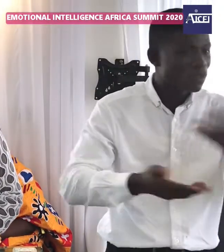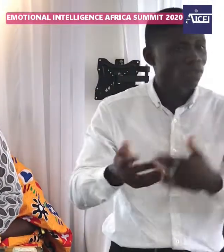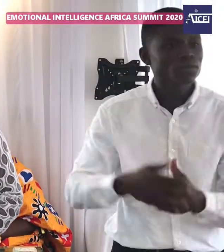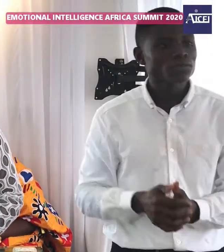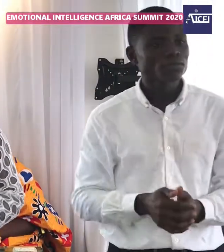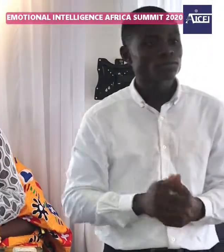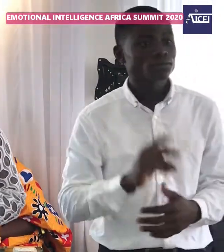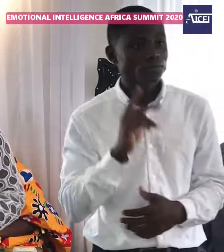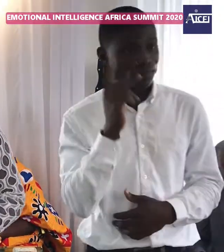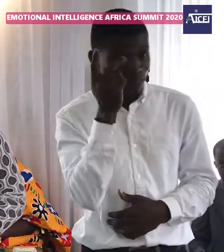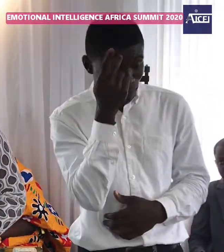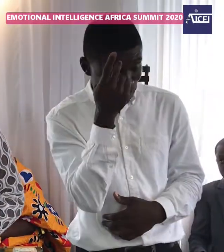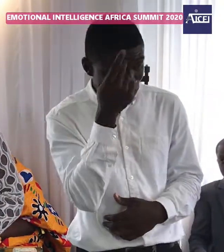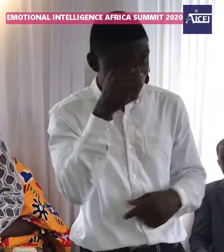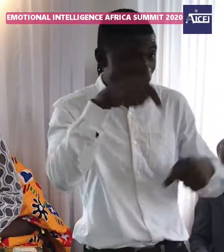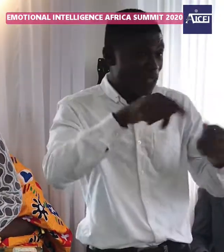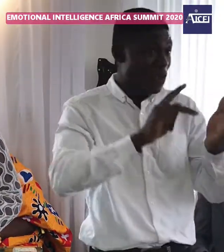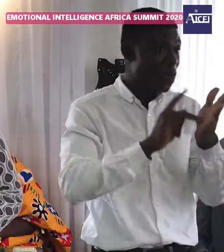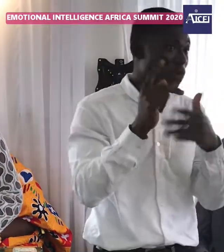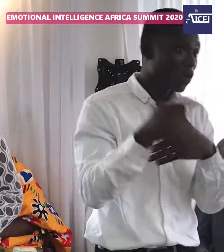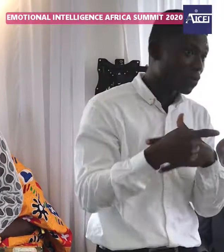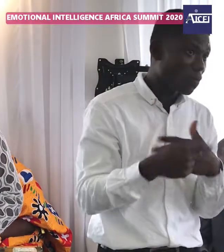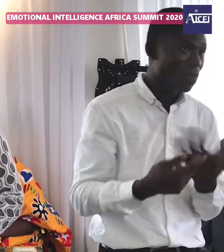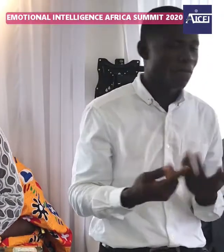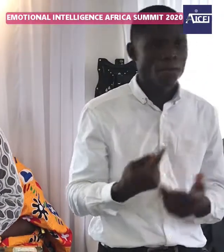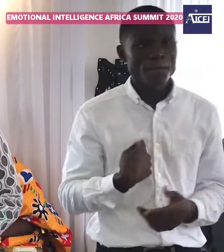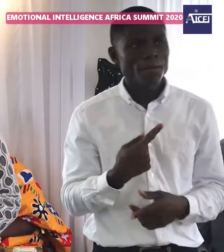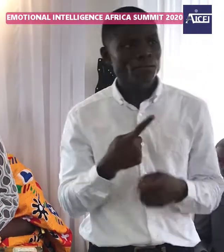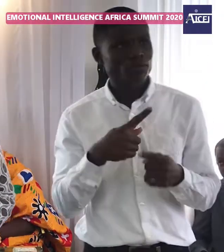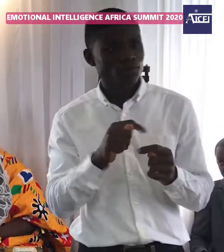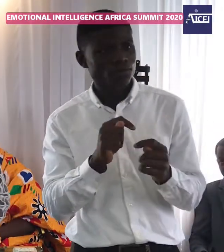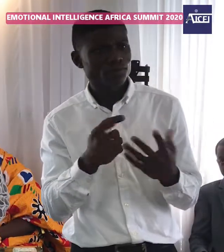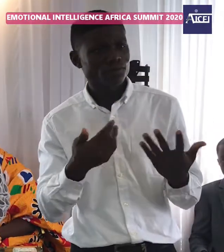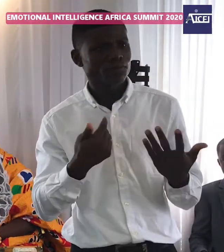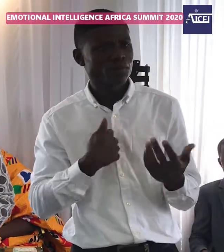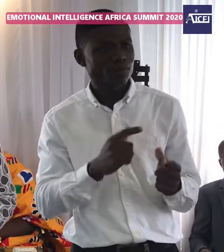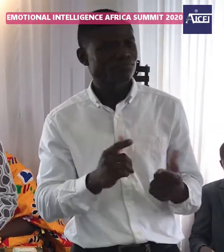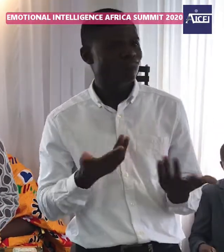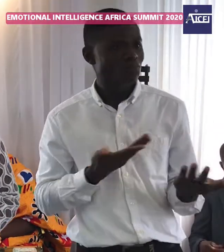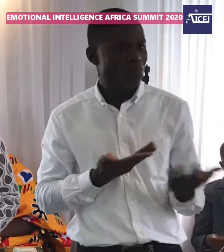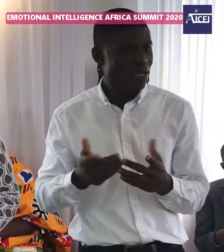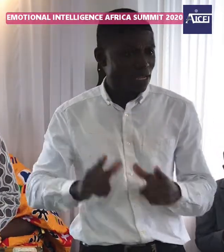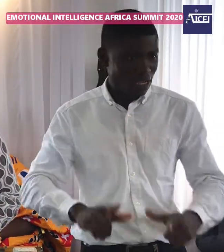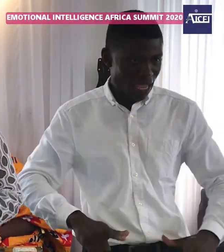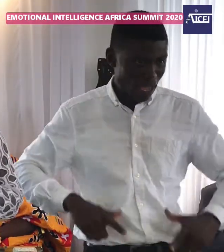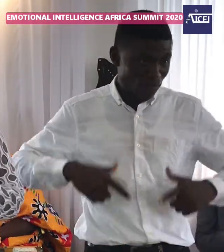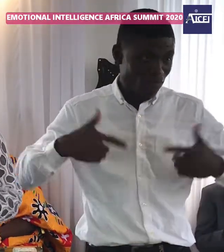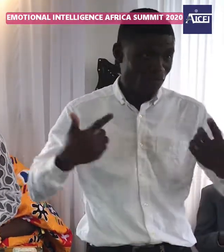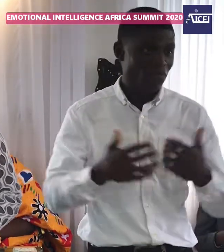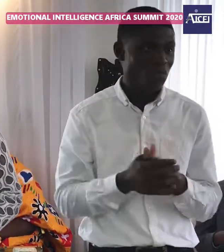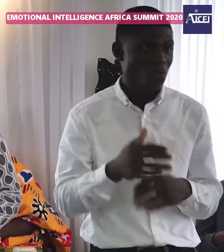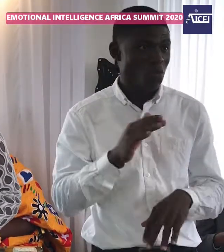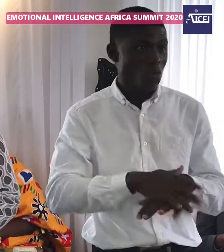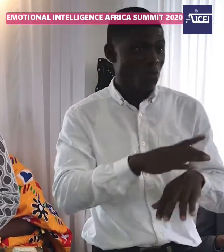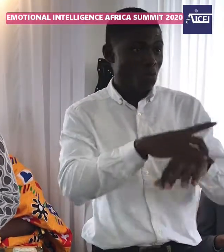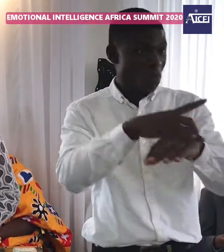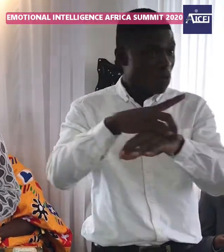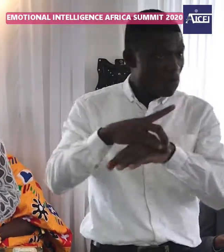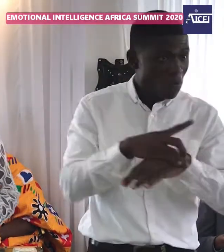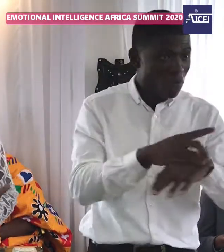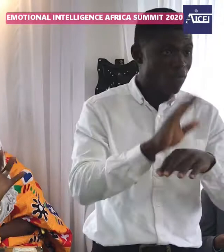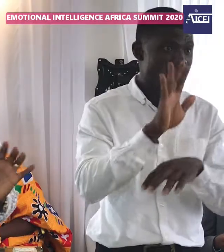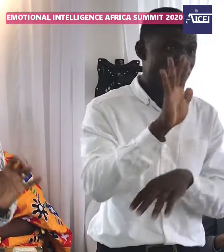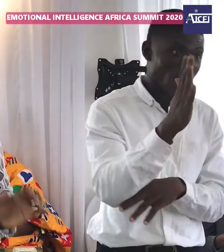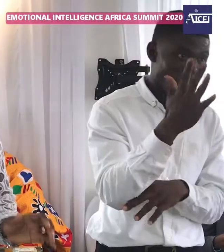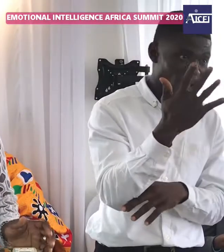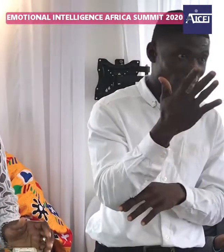For the purpose of today's task, I have tried to put life on earth into 5